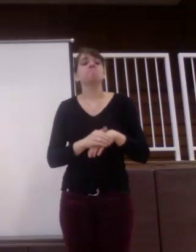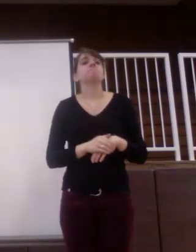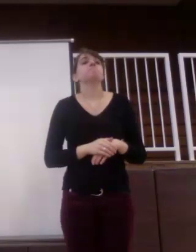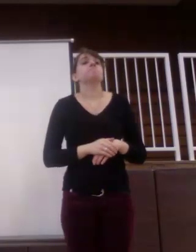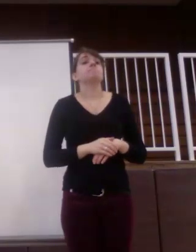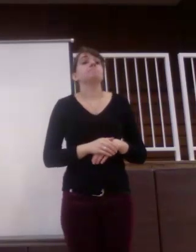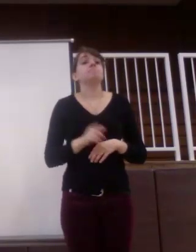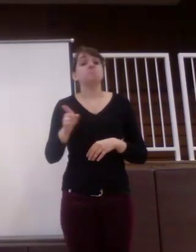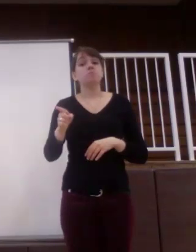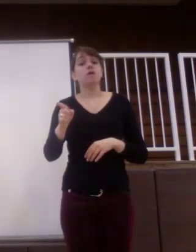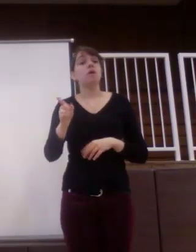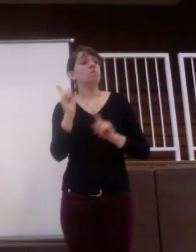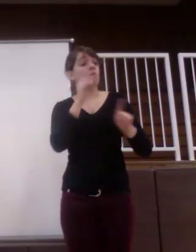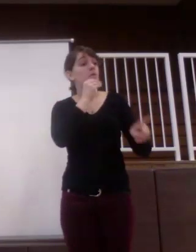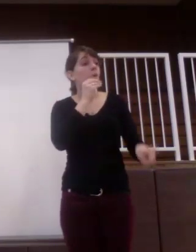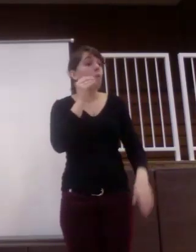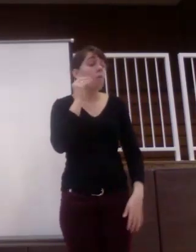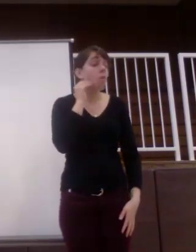He went home,